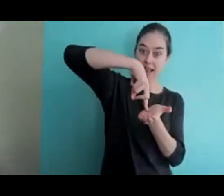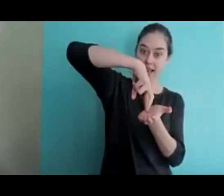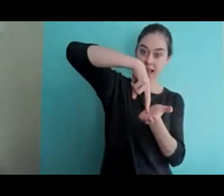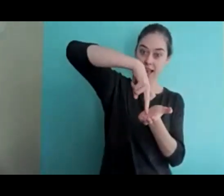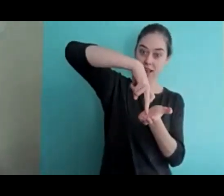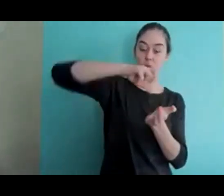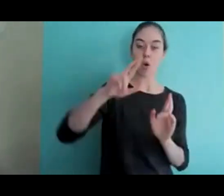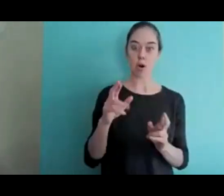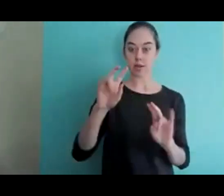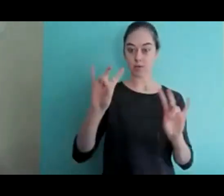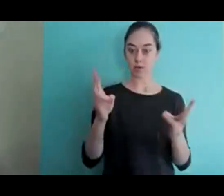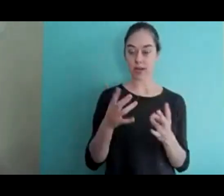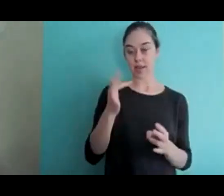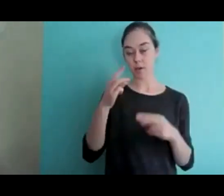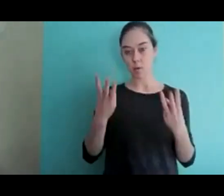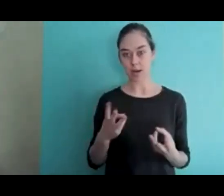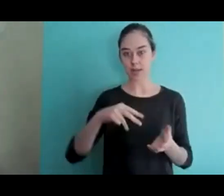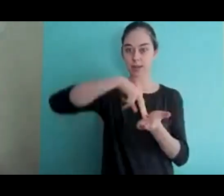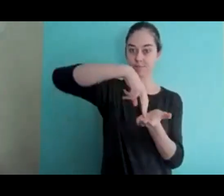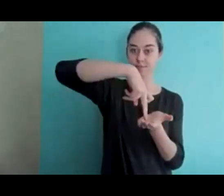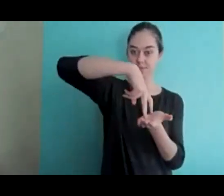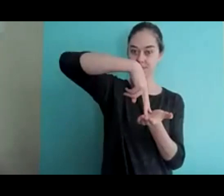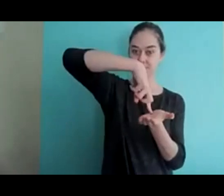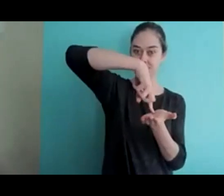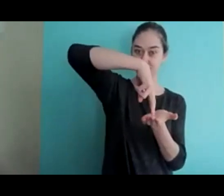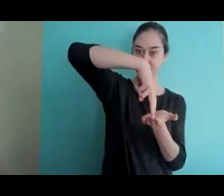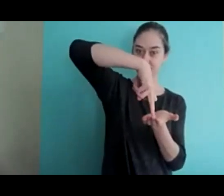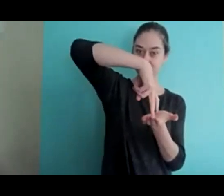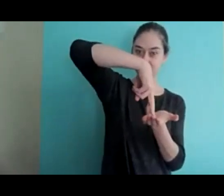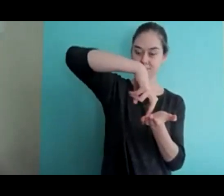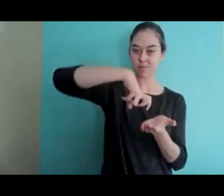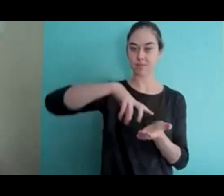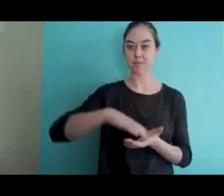kick, okay? Legs up behind.